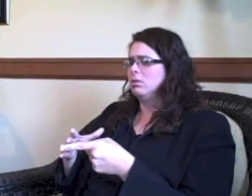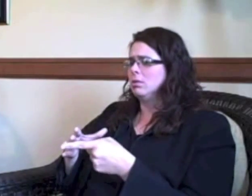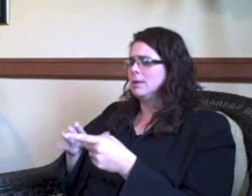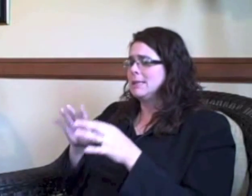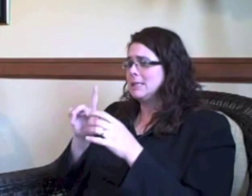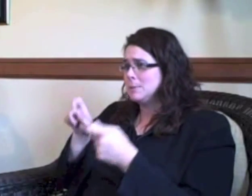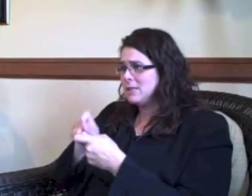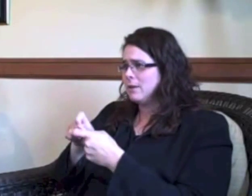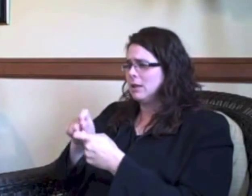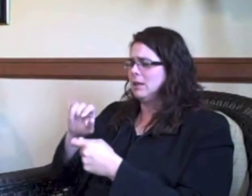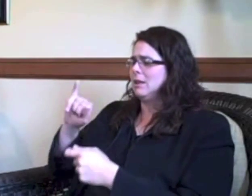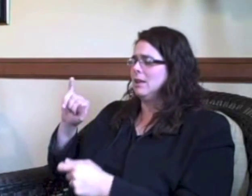spiritual director